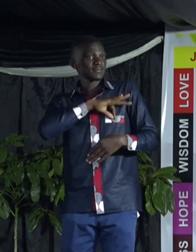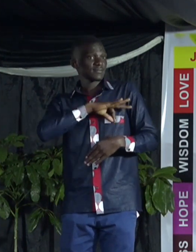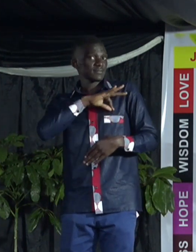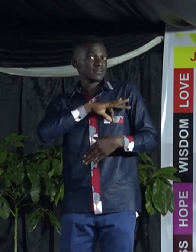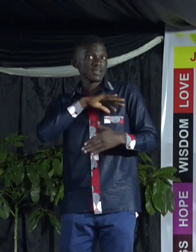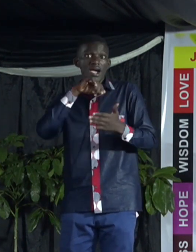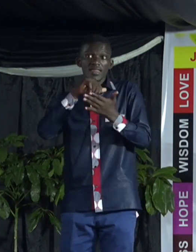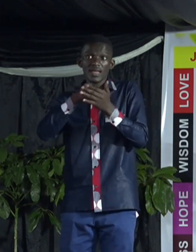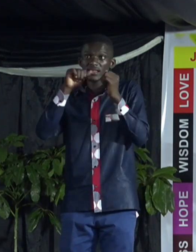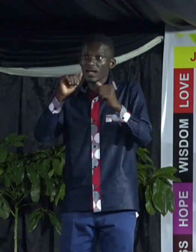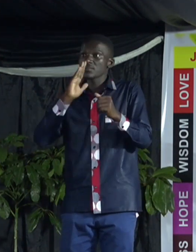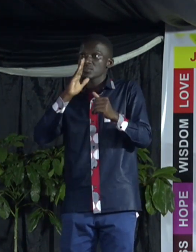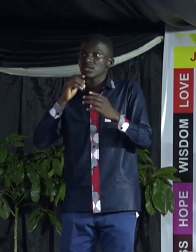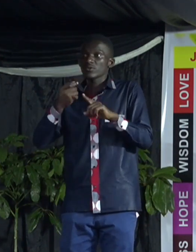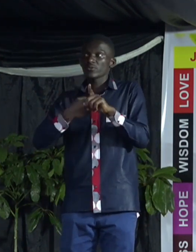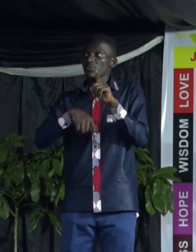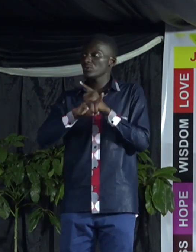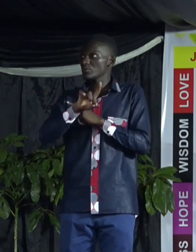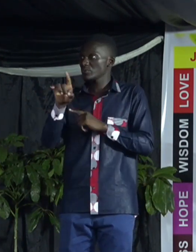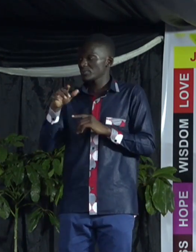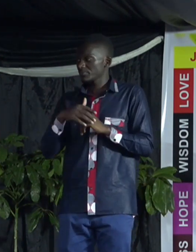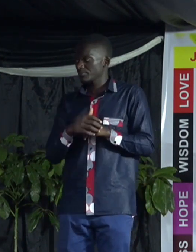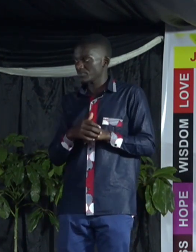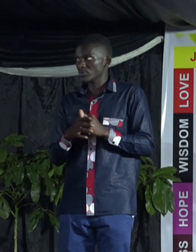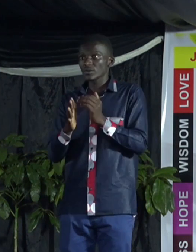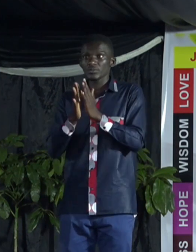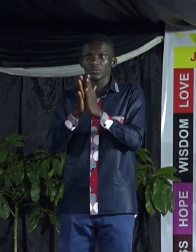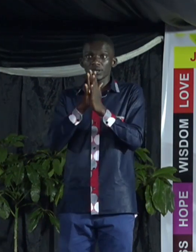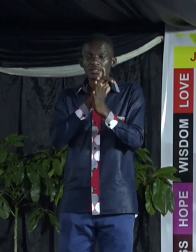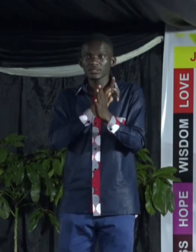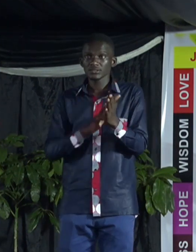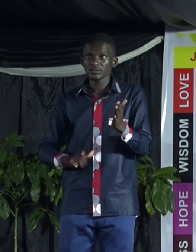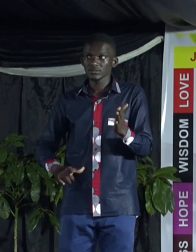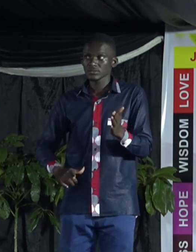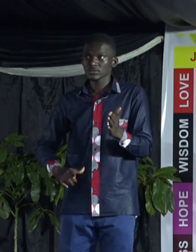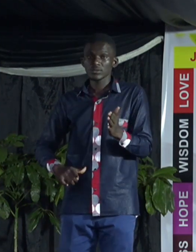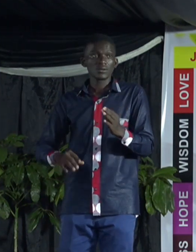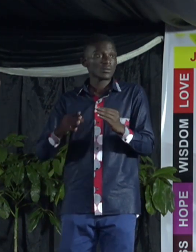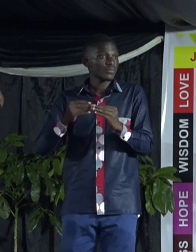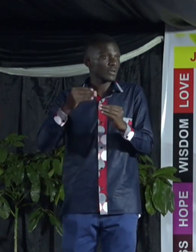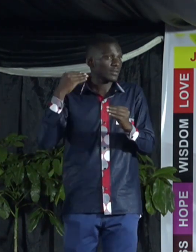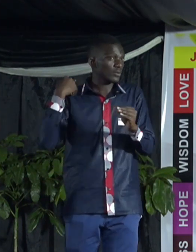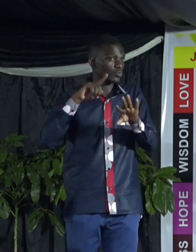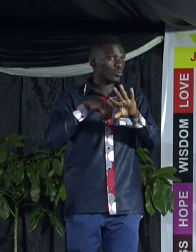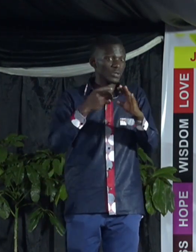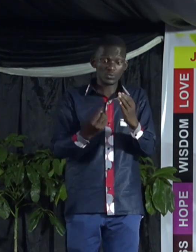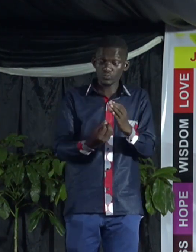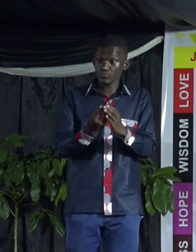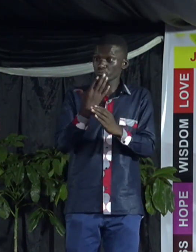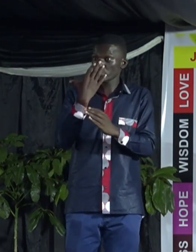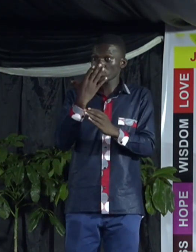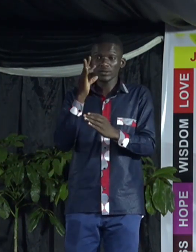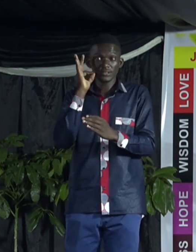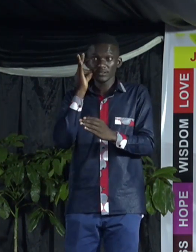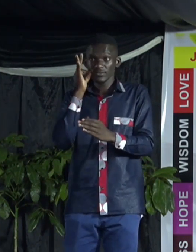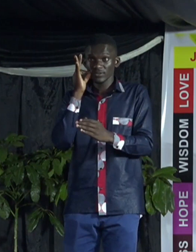of you. Echigendo okuvaamu. What is going to come out of you. Mukama febazibwe. Praise be to our Lord. Abo Luganda bo bale ebibala bino. Brethren, if you